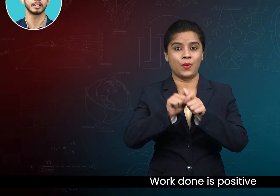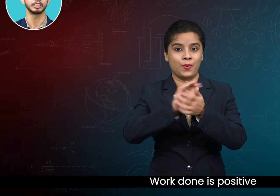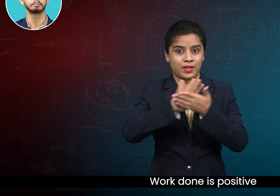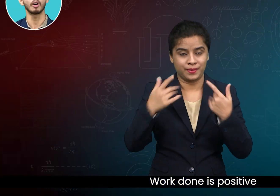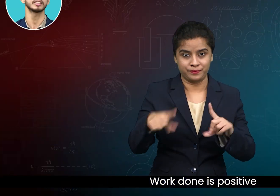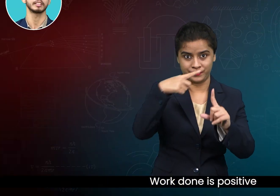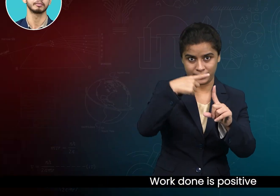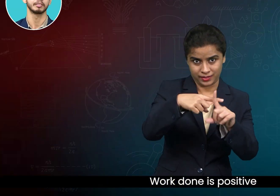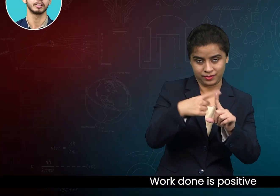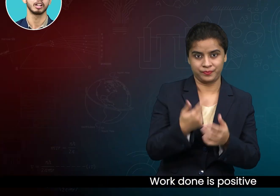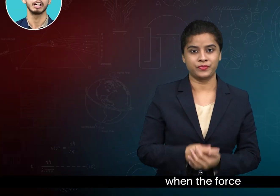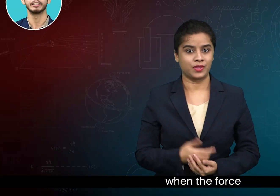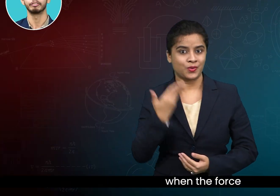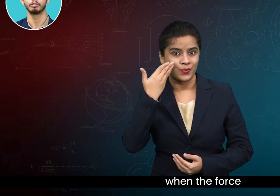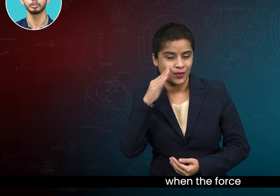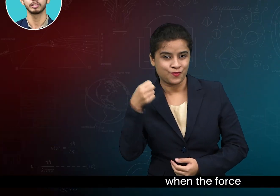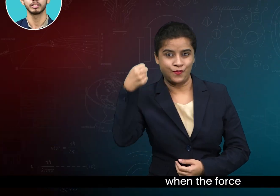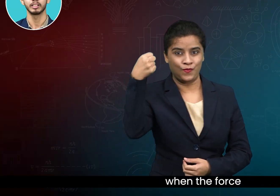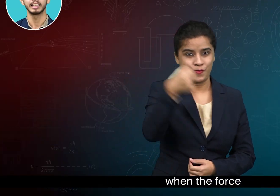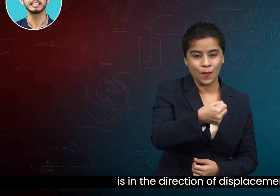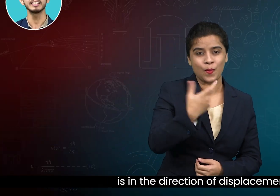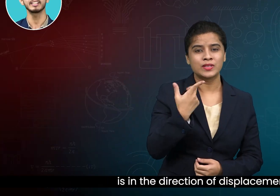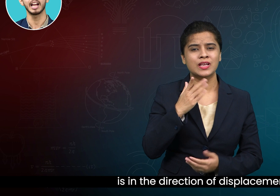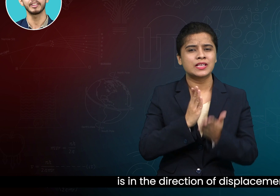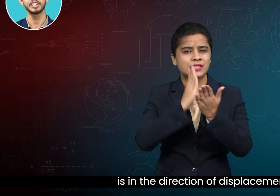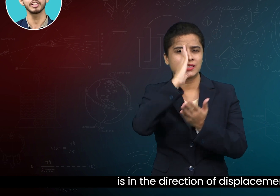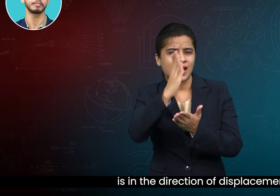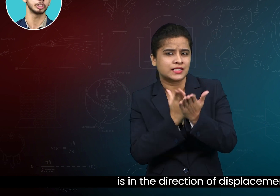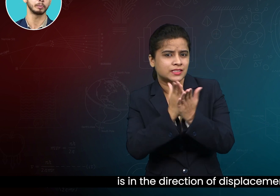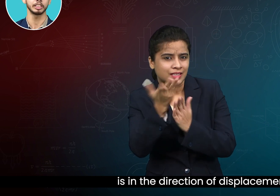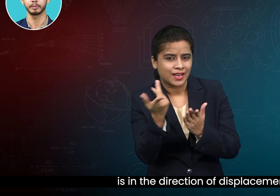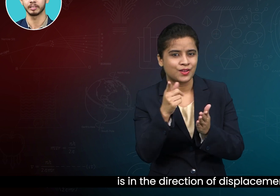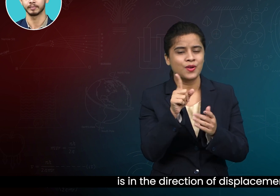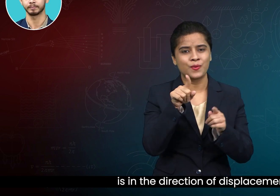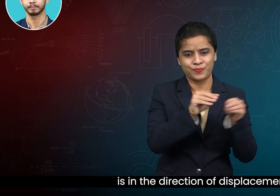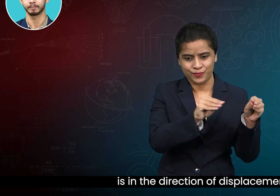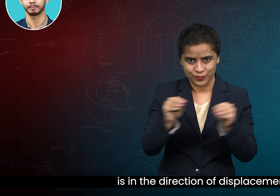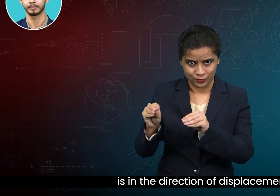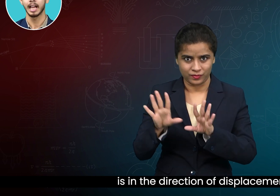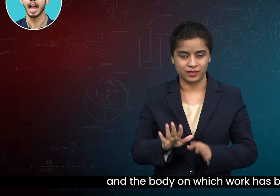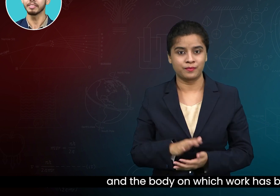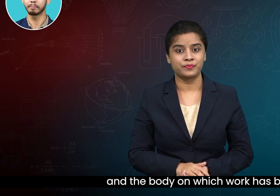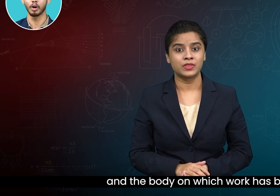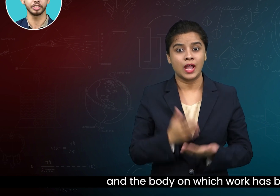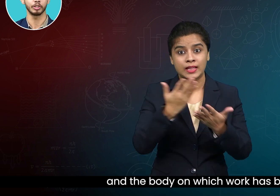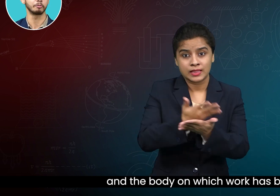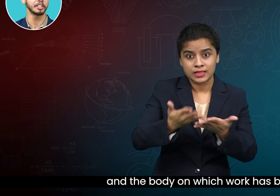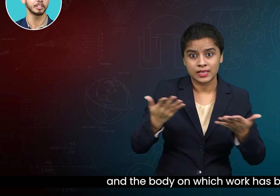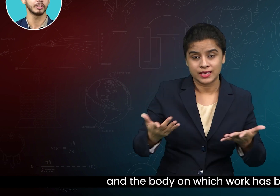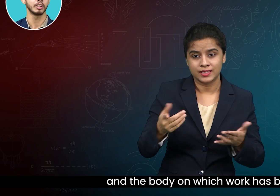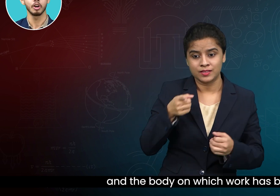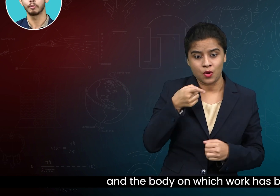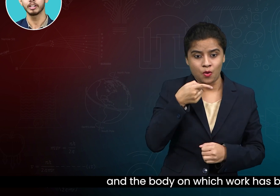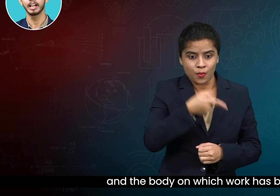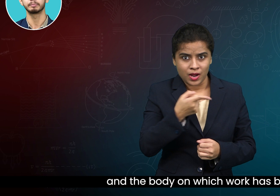Work done is positive when the force is in the direction of displacement and the body on